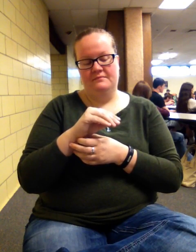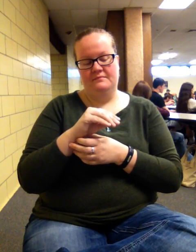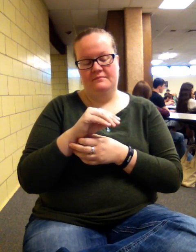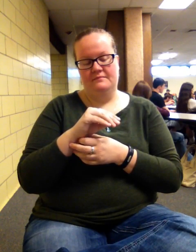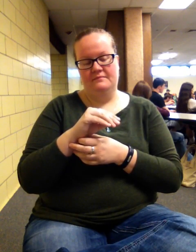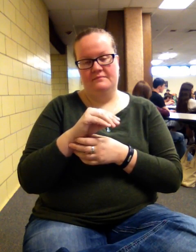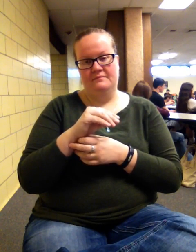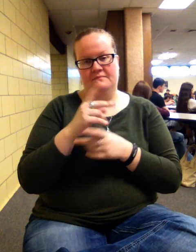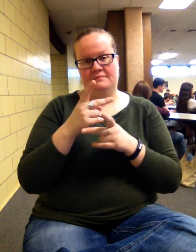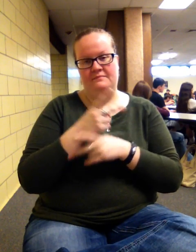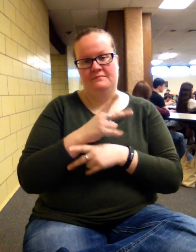times 70%,